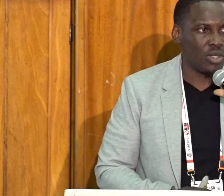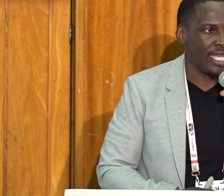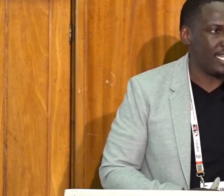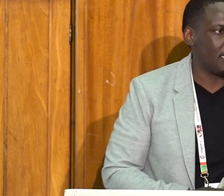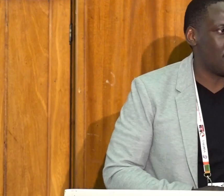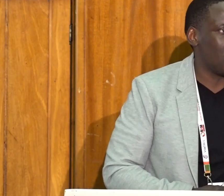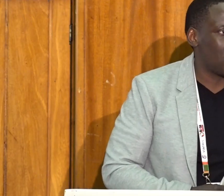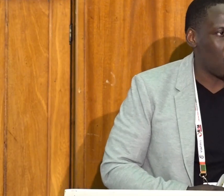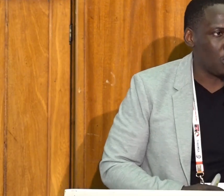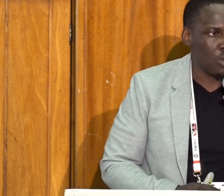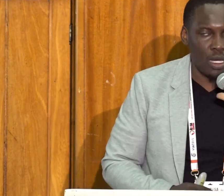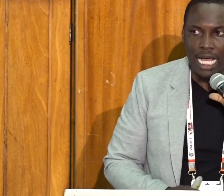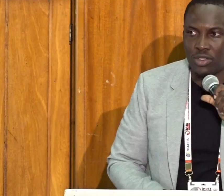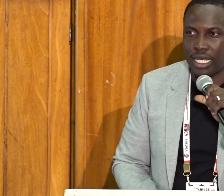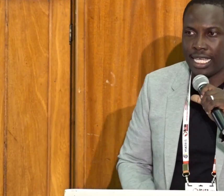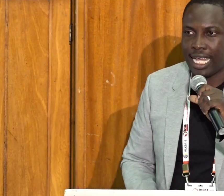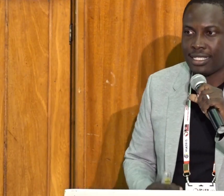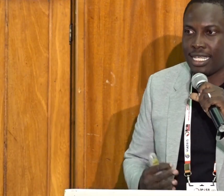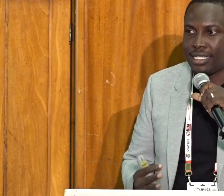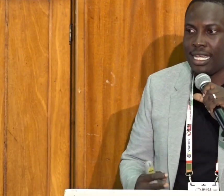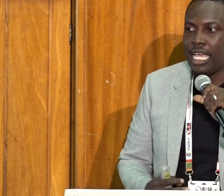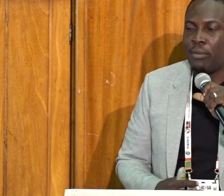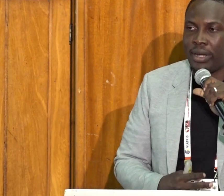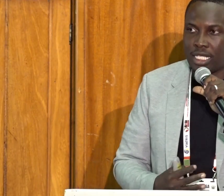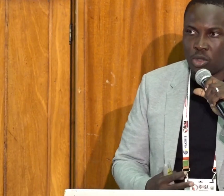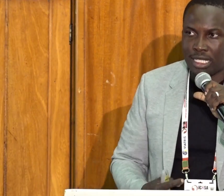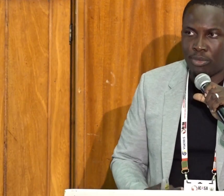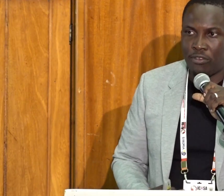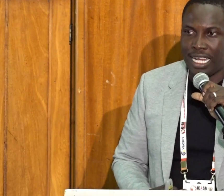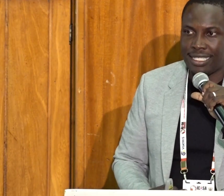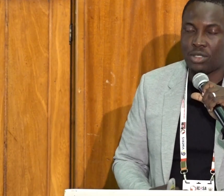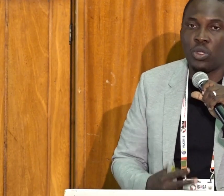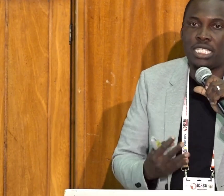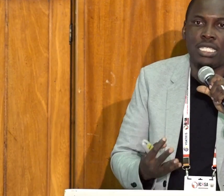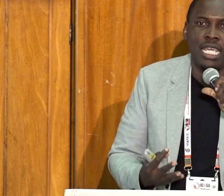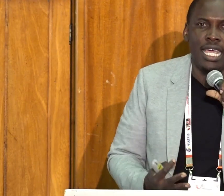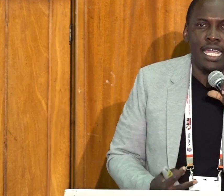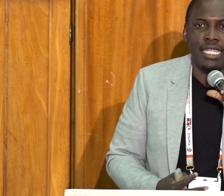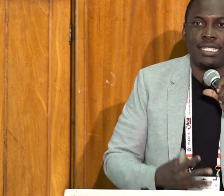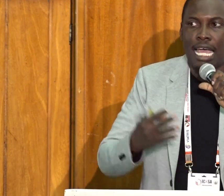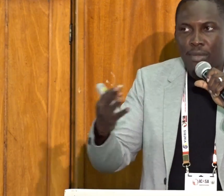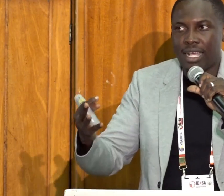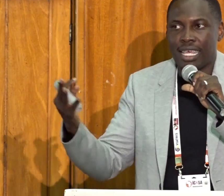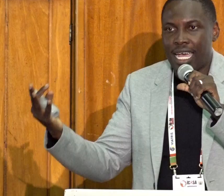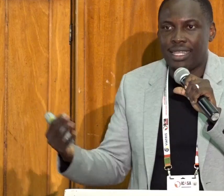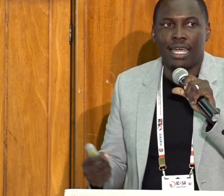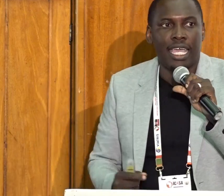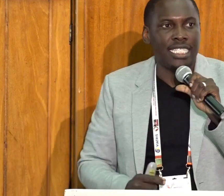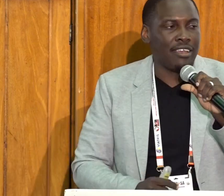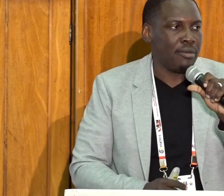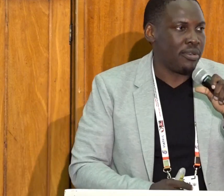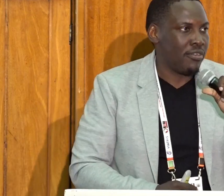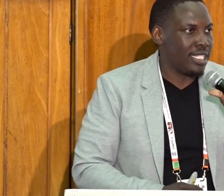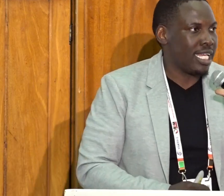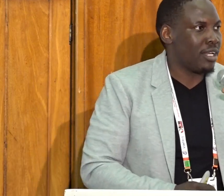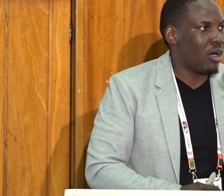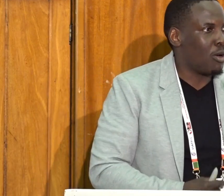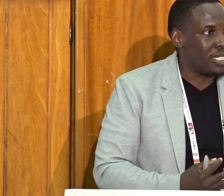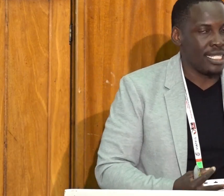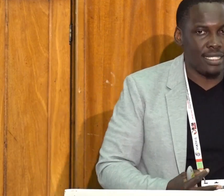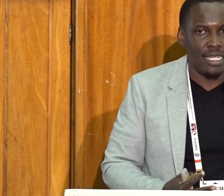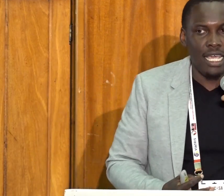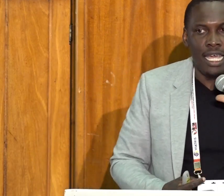is actually eligible to actually access pre-exposure prophylaxis, which is among the other HIV